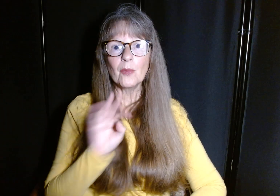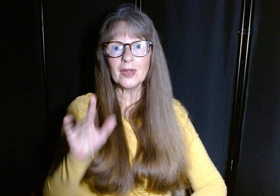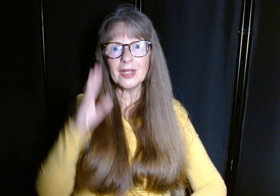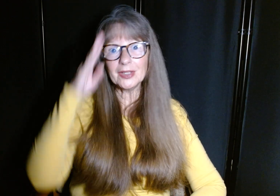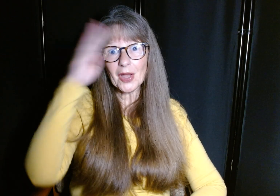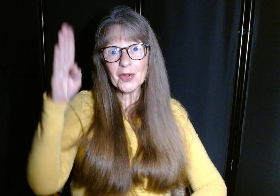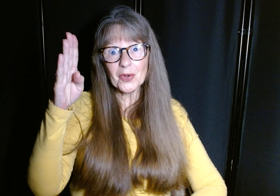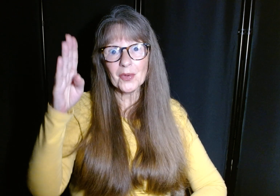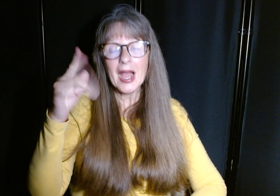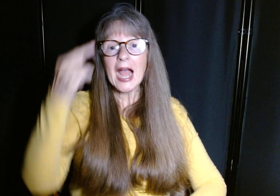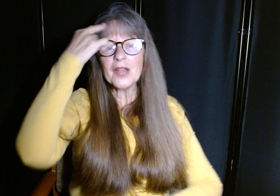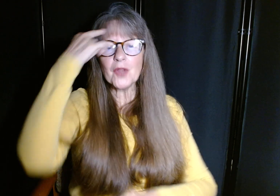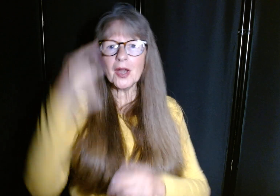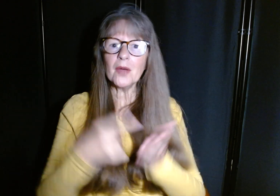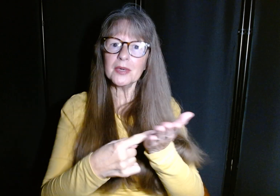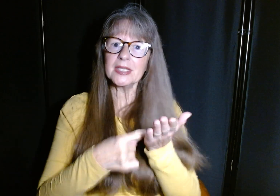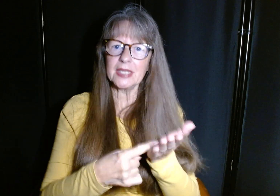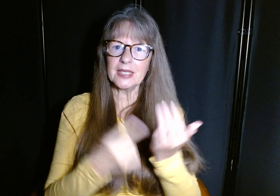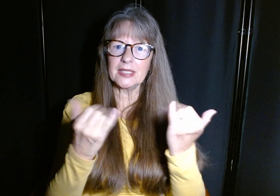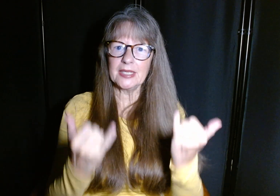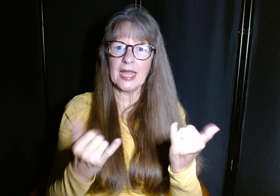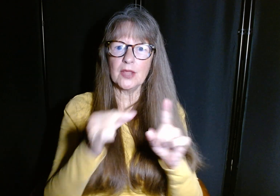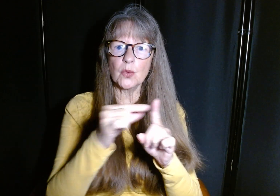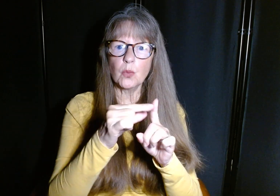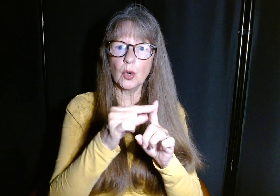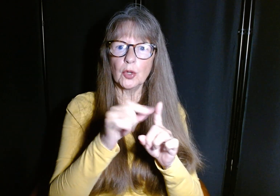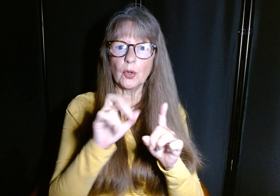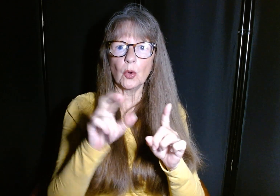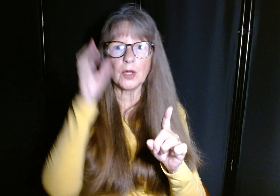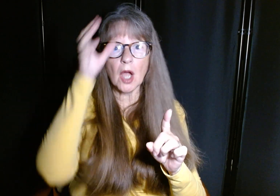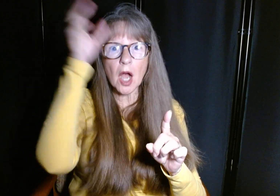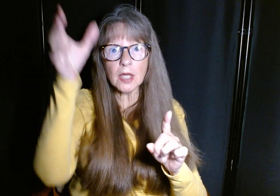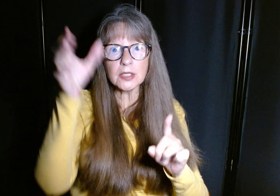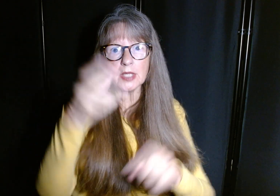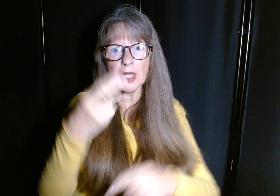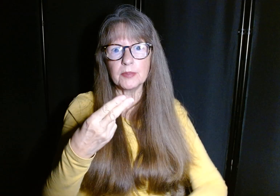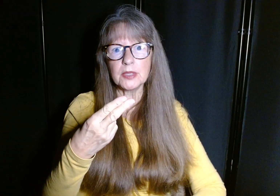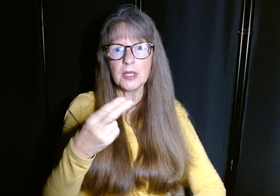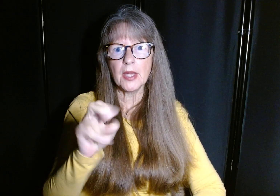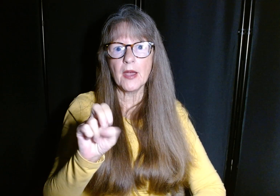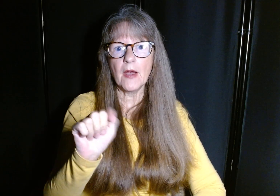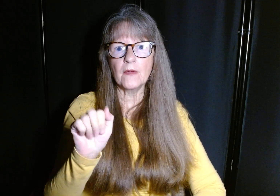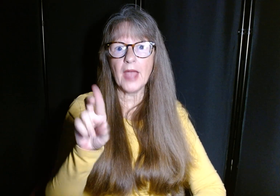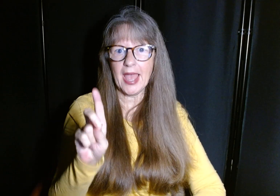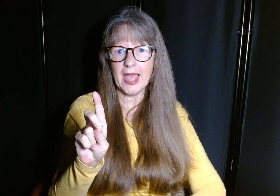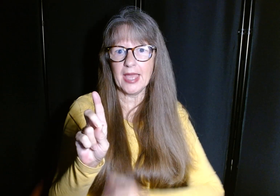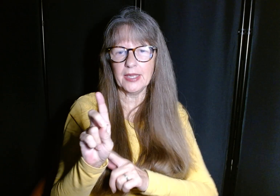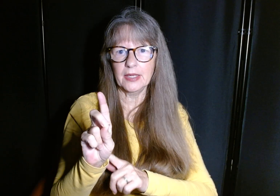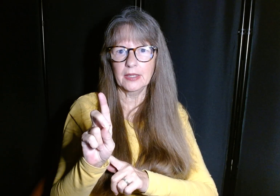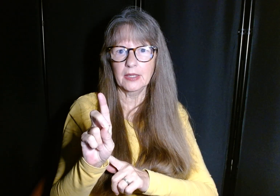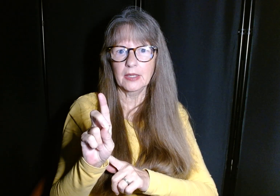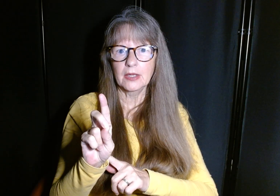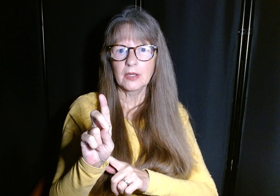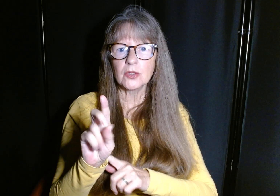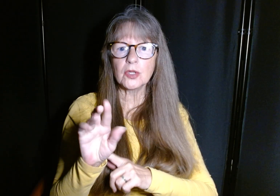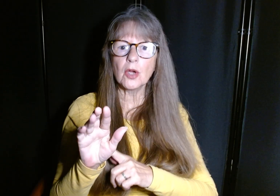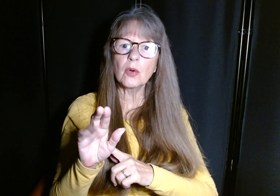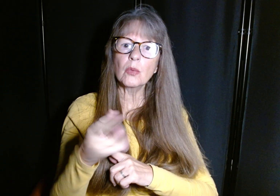Well, hello. I thought I would discuss today the word or the concept of head. So,